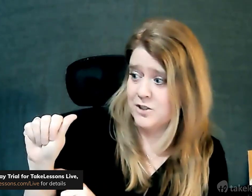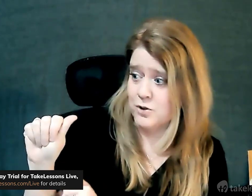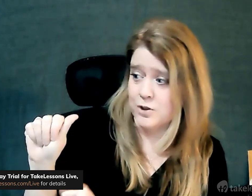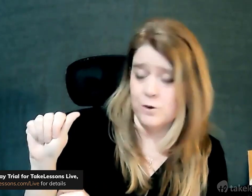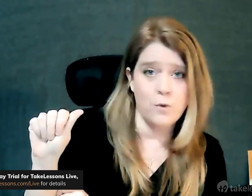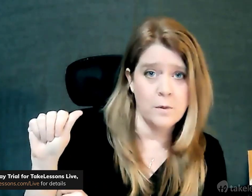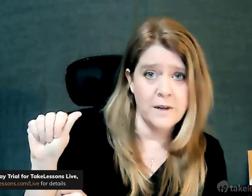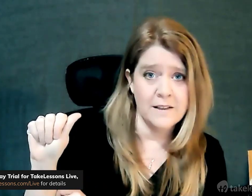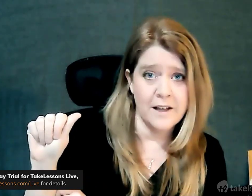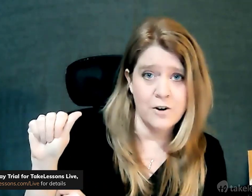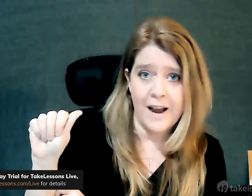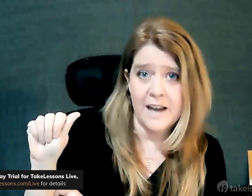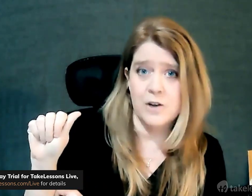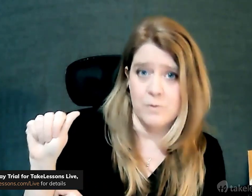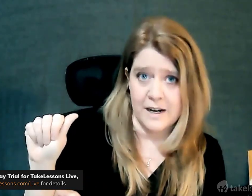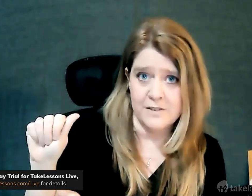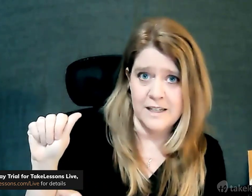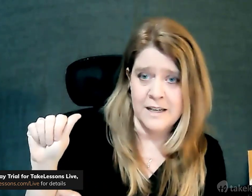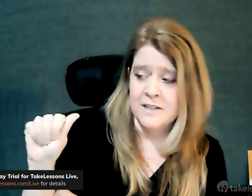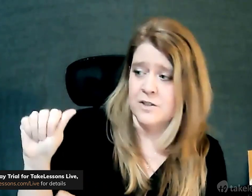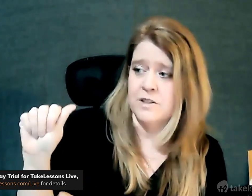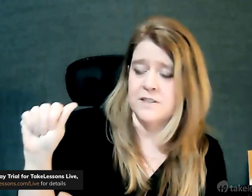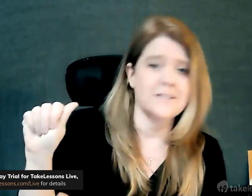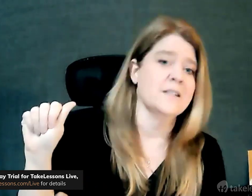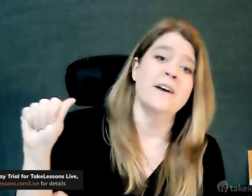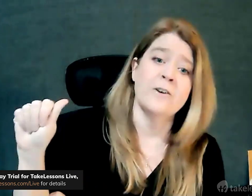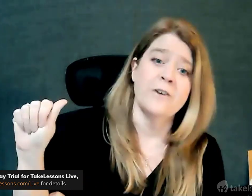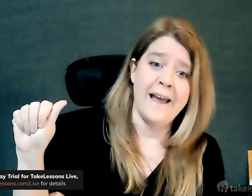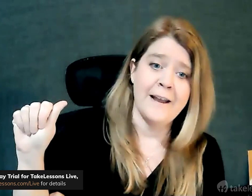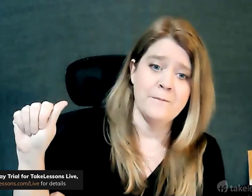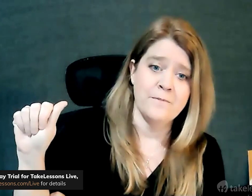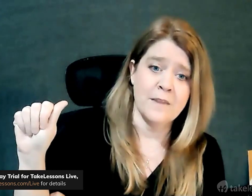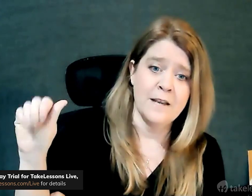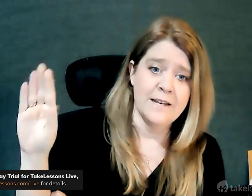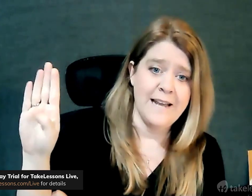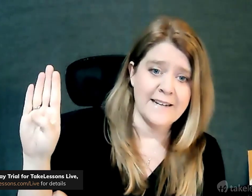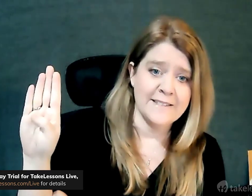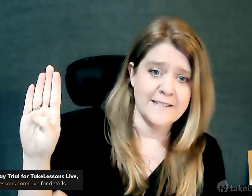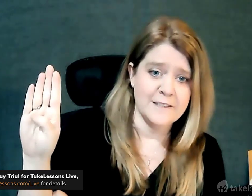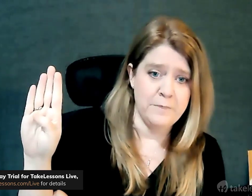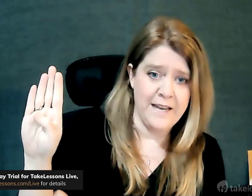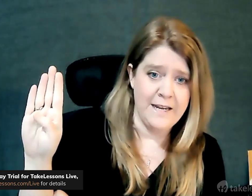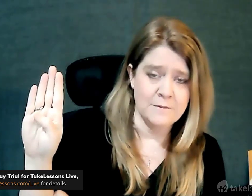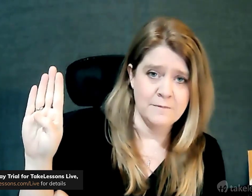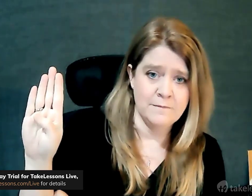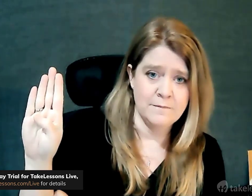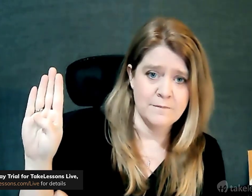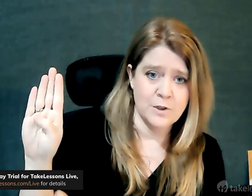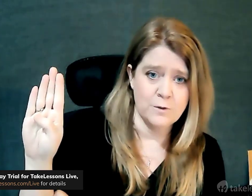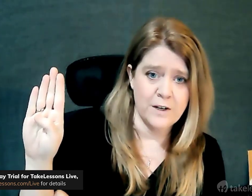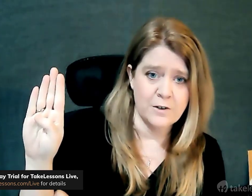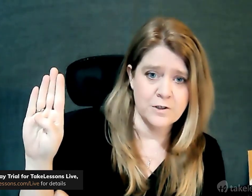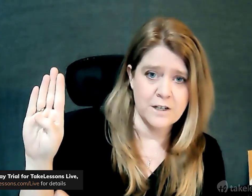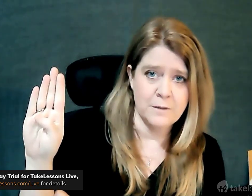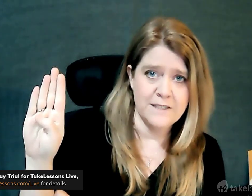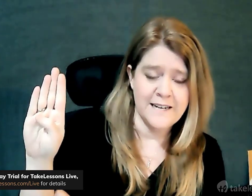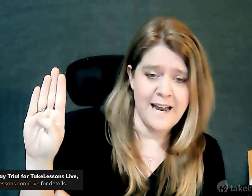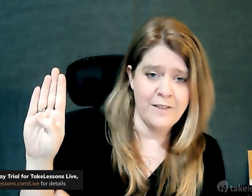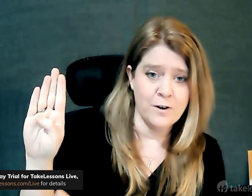sure you're forming the letter A correctly. So this is the letter A. Next is B. So your fingers are going to be together. If you